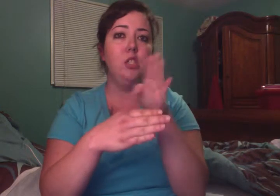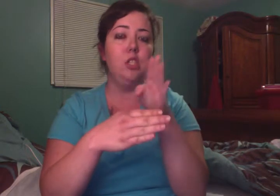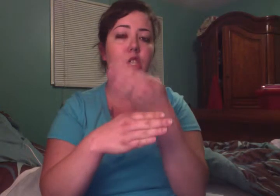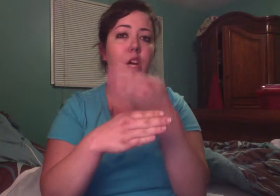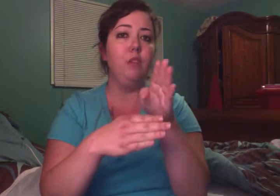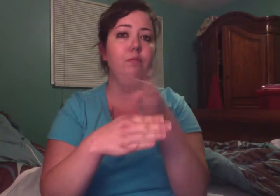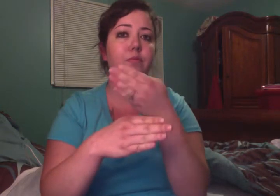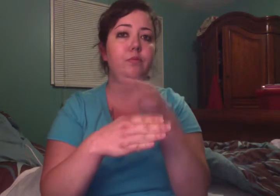Share.